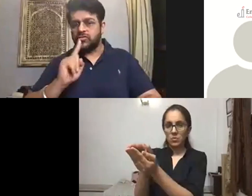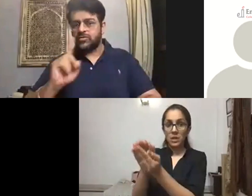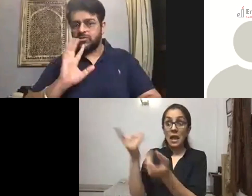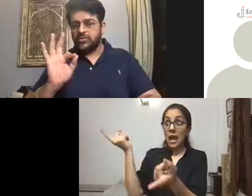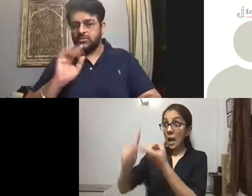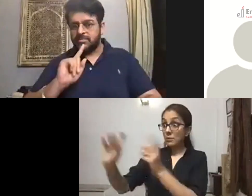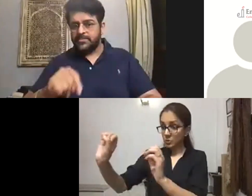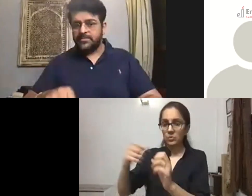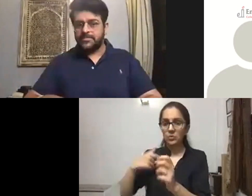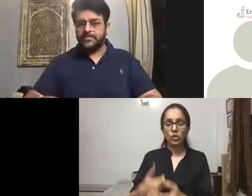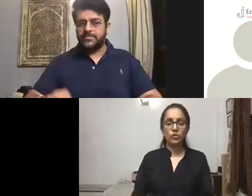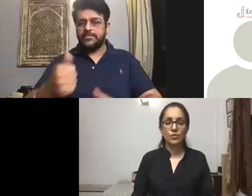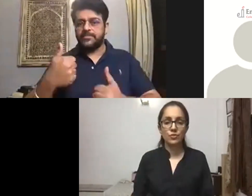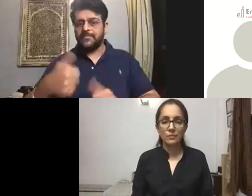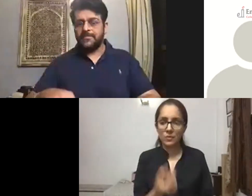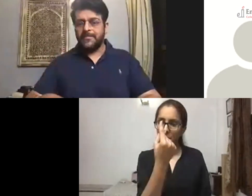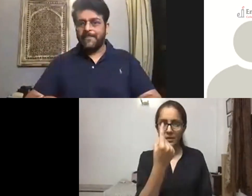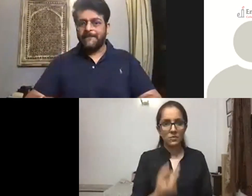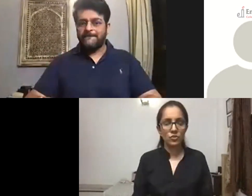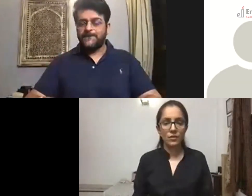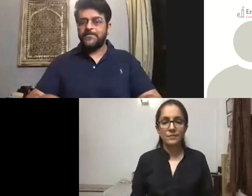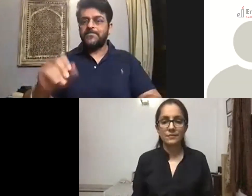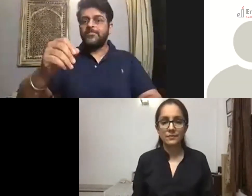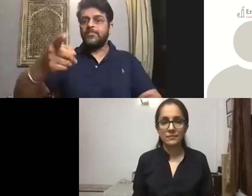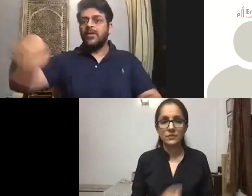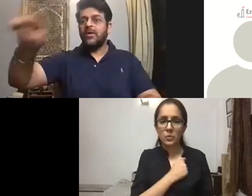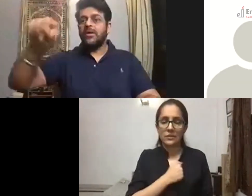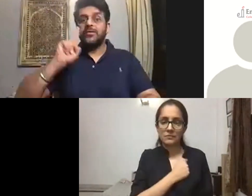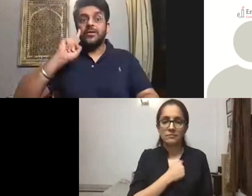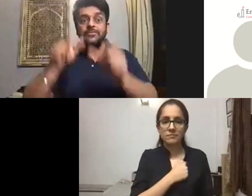emergency, just Sure. give me a minute, please. Sure. Sorry.